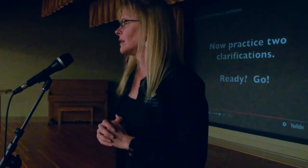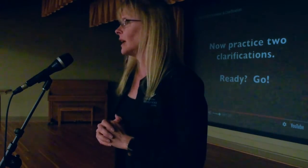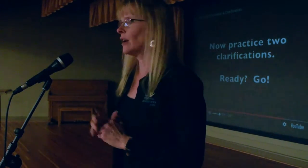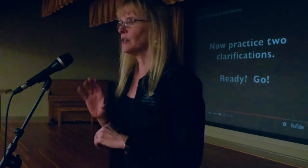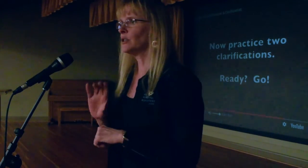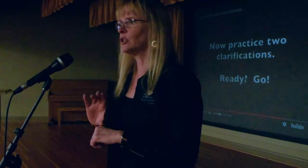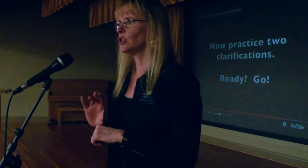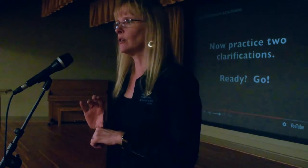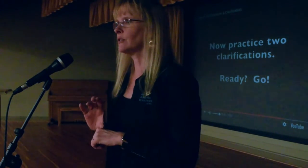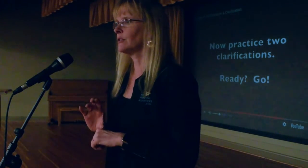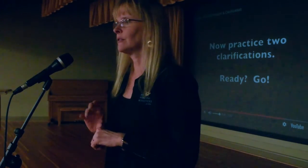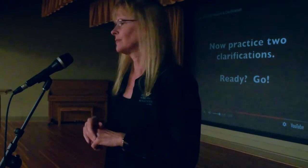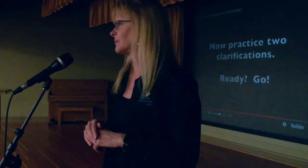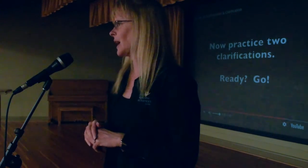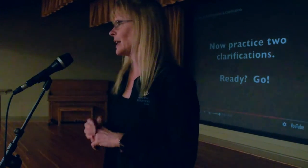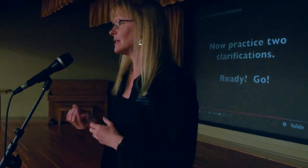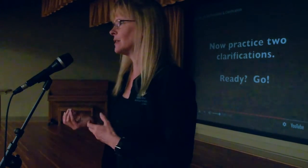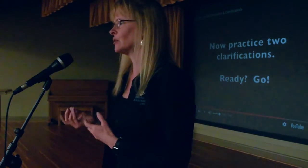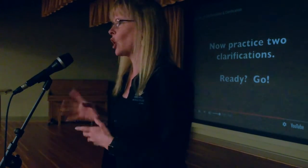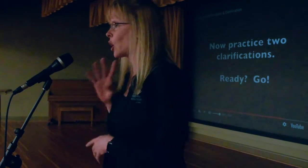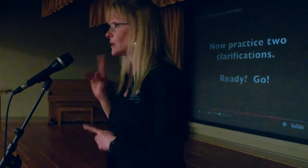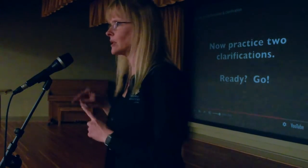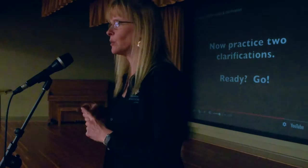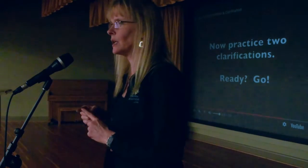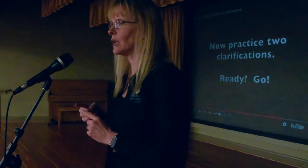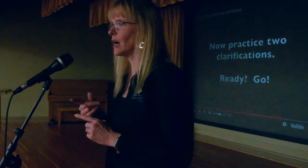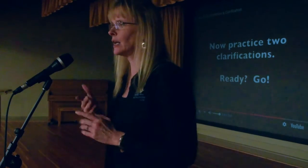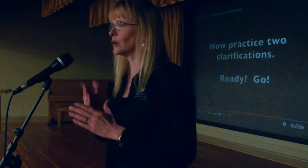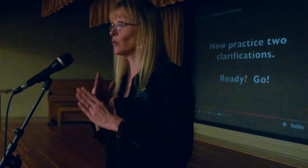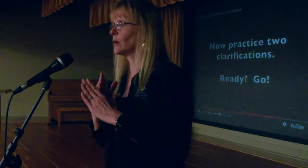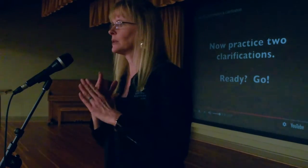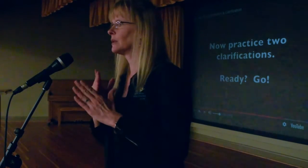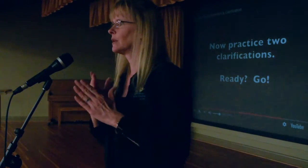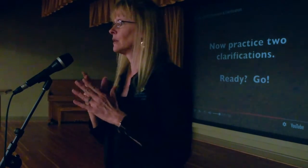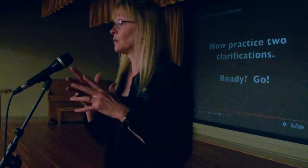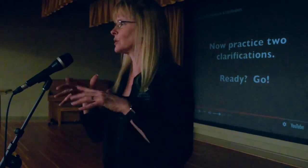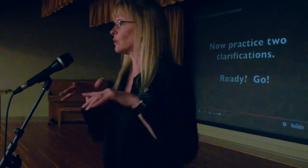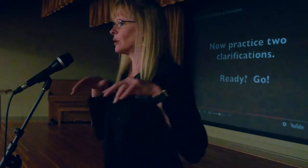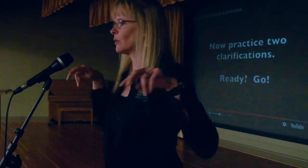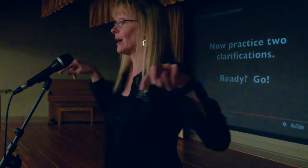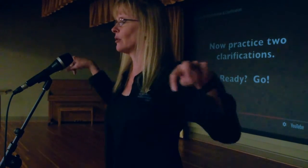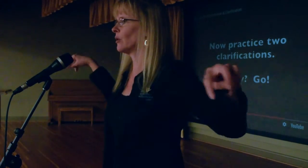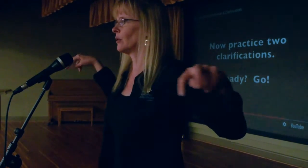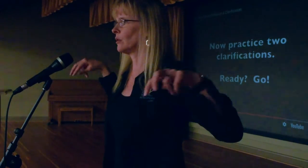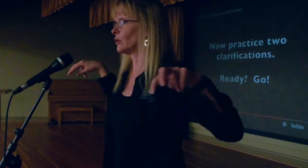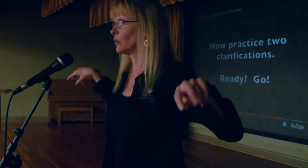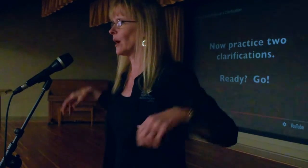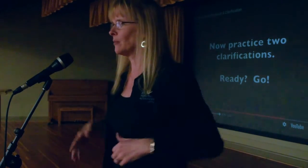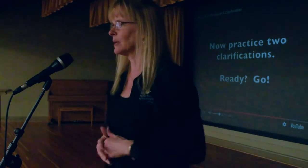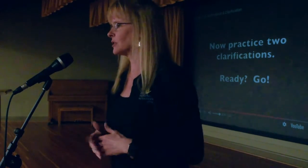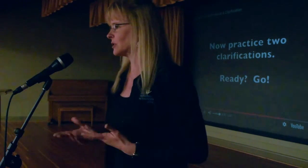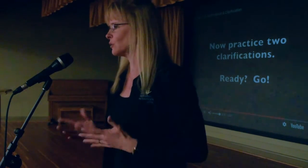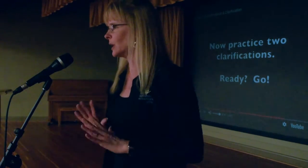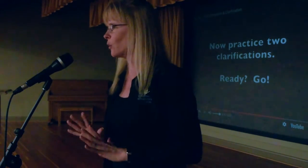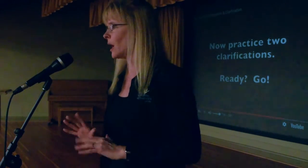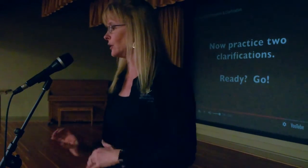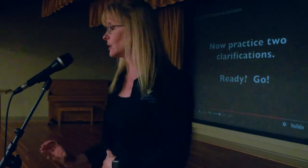And also in church, I can still talk to someone and not interrupt what's going around, you know, around me. It's just really quiet. You can